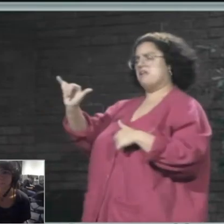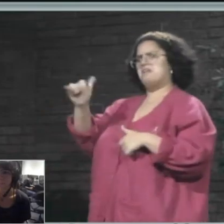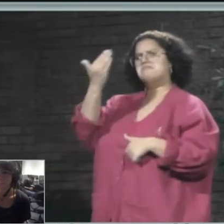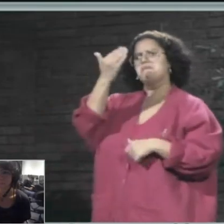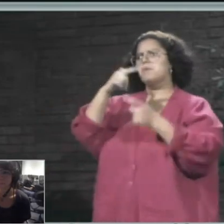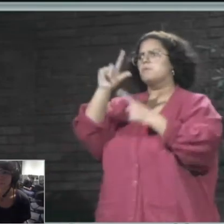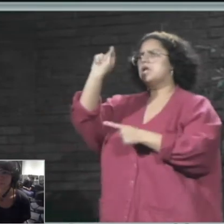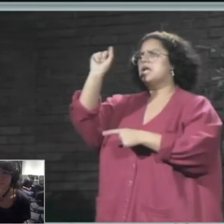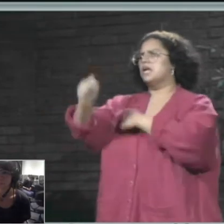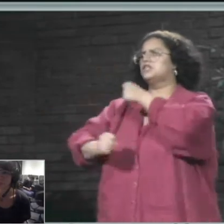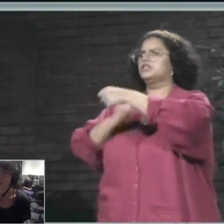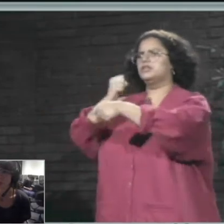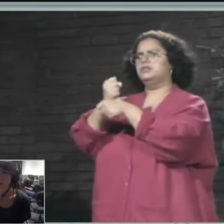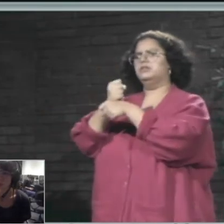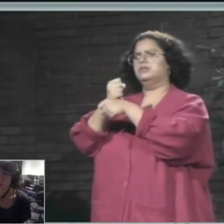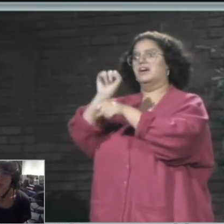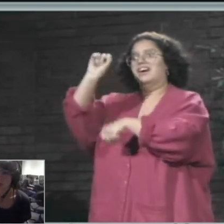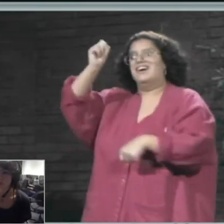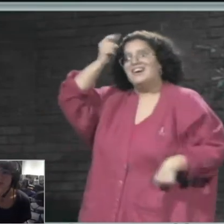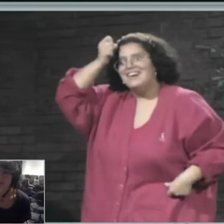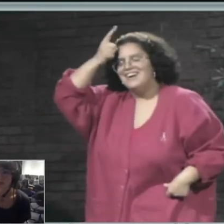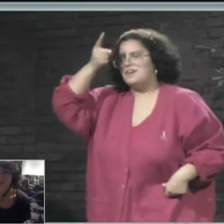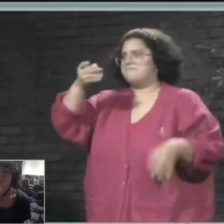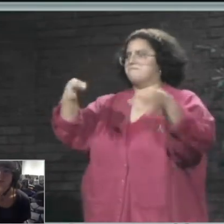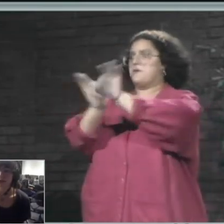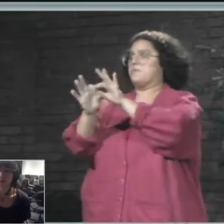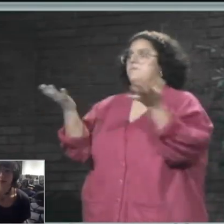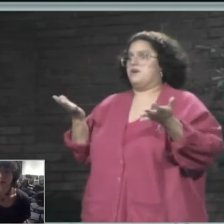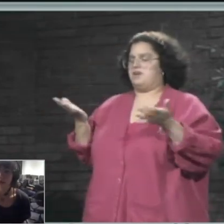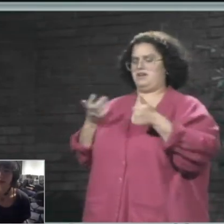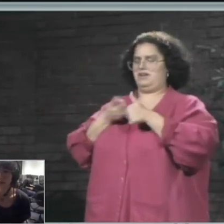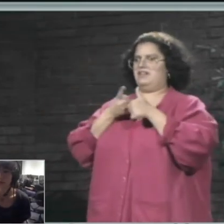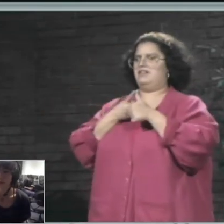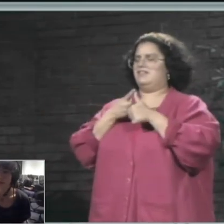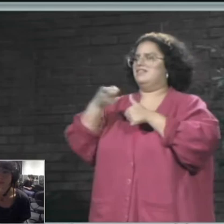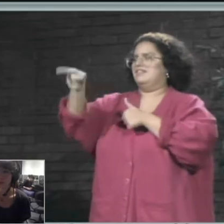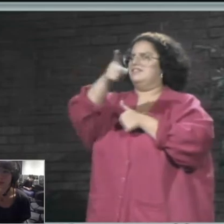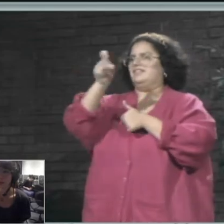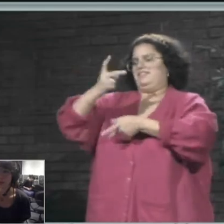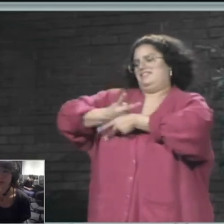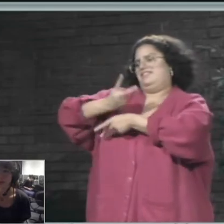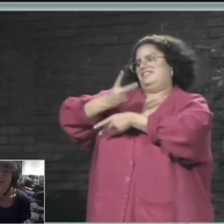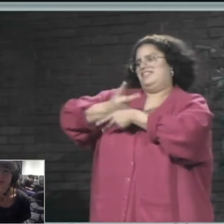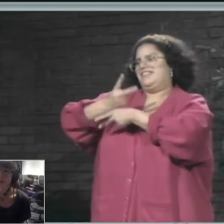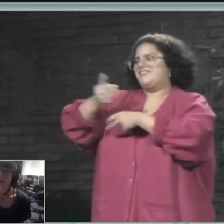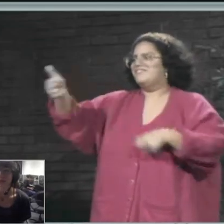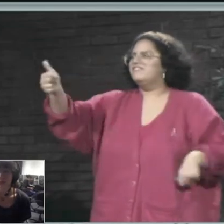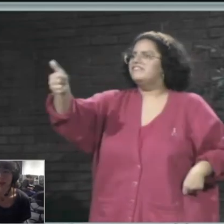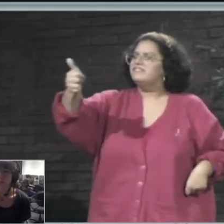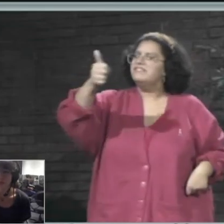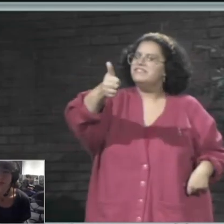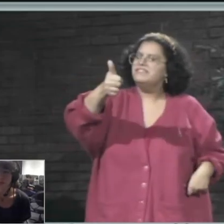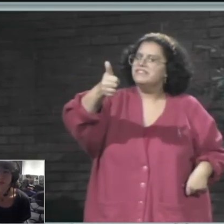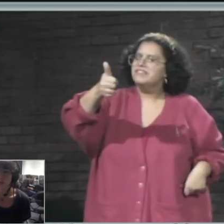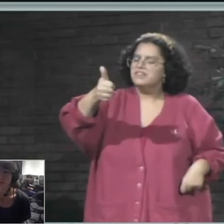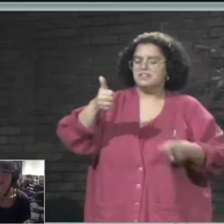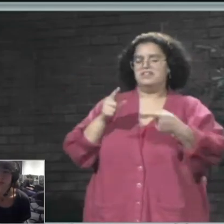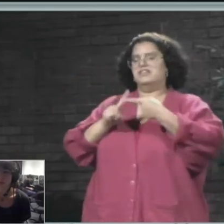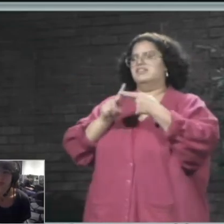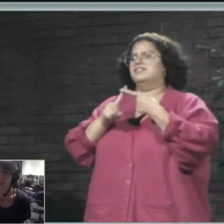You can go on living with that for about 20 years. but you really have to pay special attention to taking care